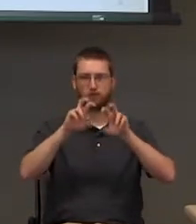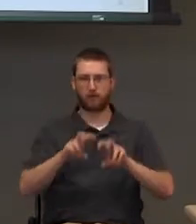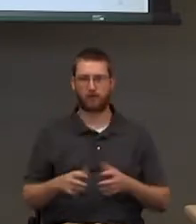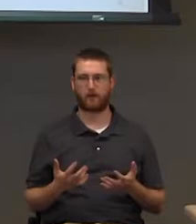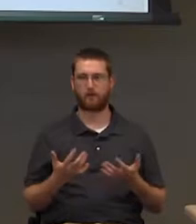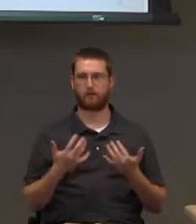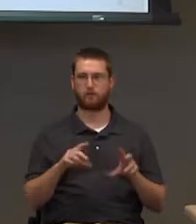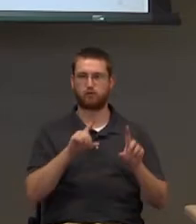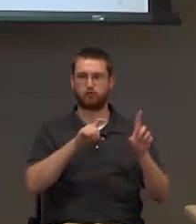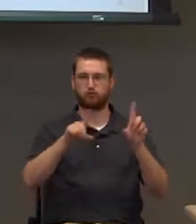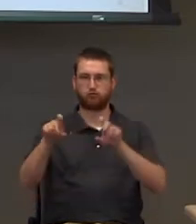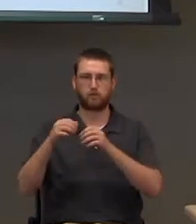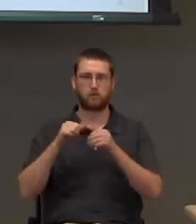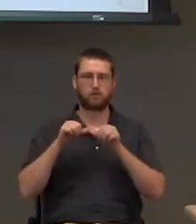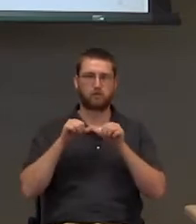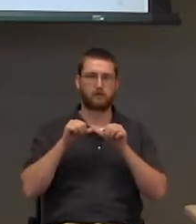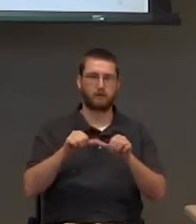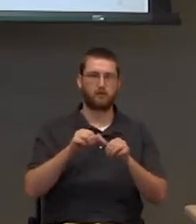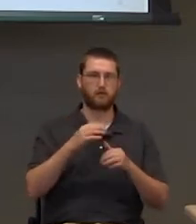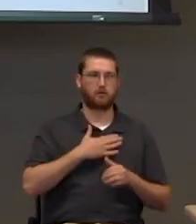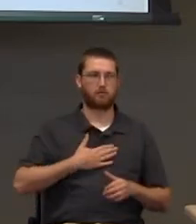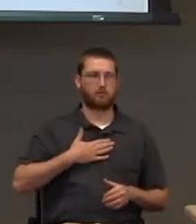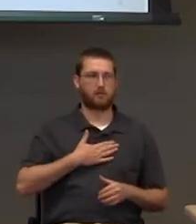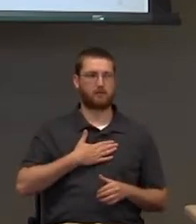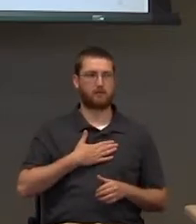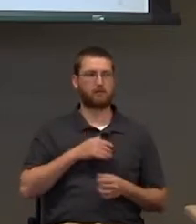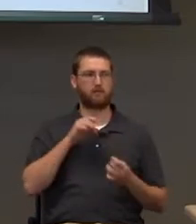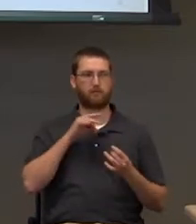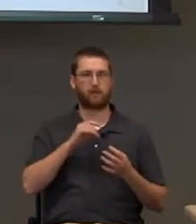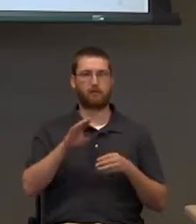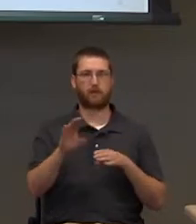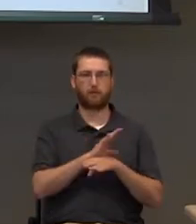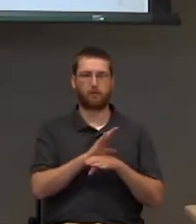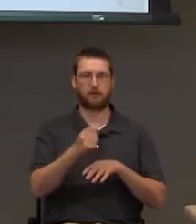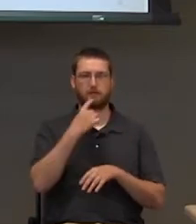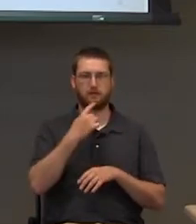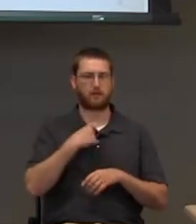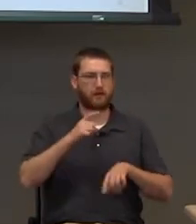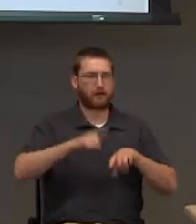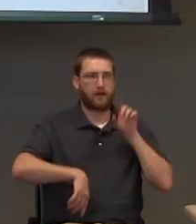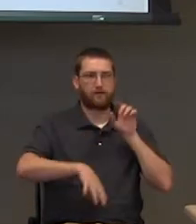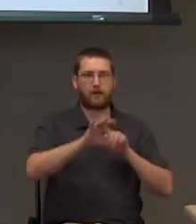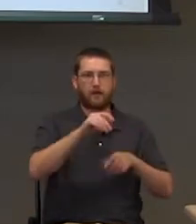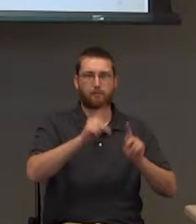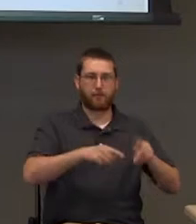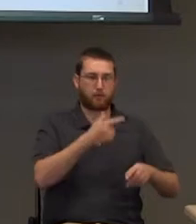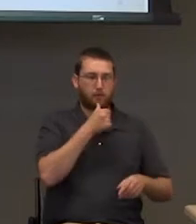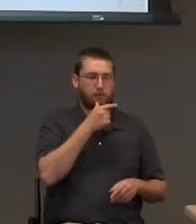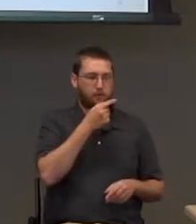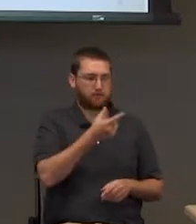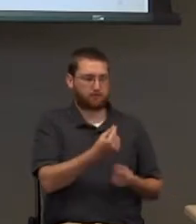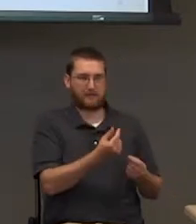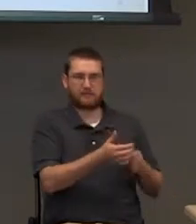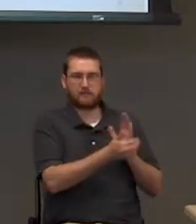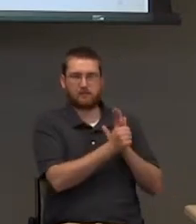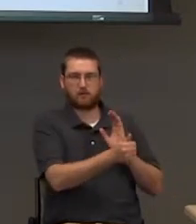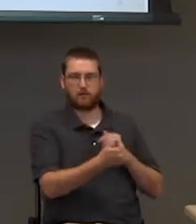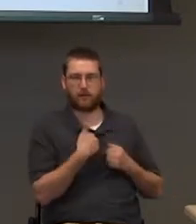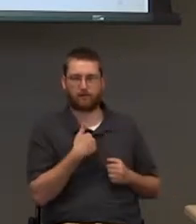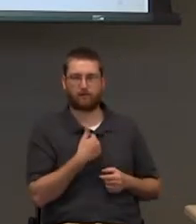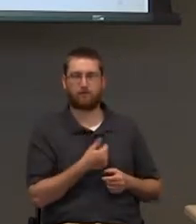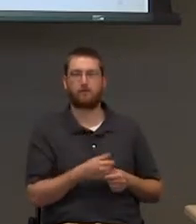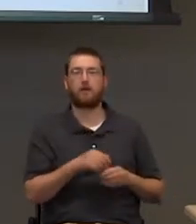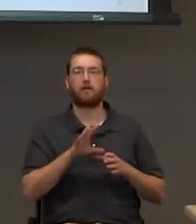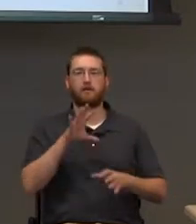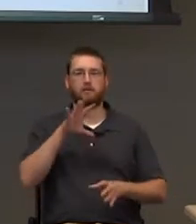community. We're encouraging you to continue to do that. You'll get feedback from the businesses of, I can't find people who can do this, or I need more people who can do that. That should be